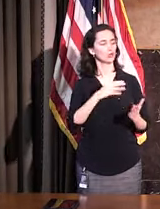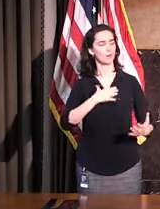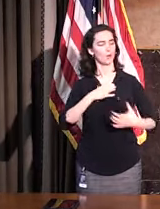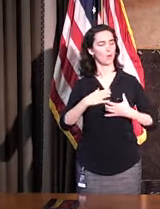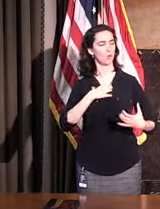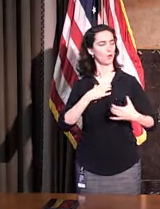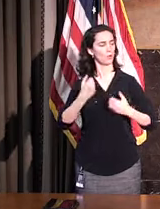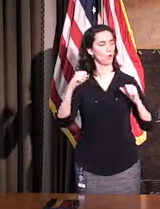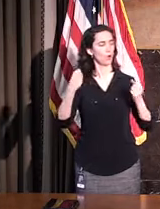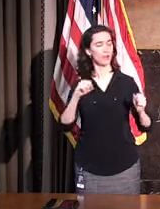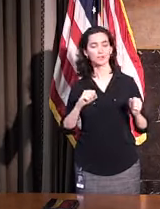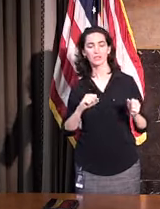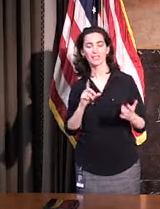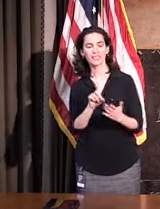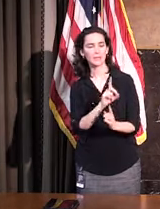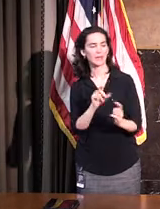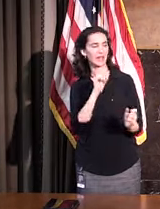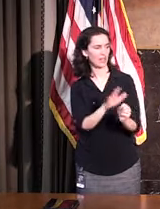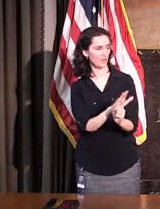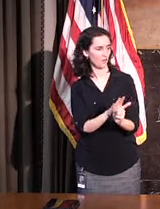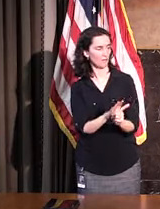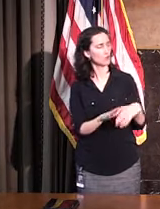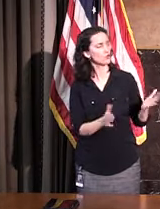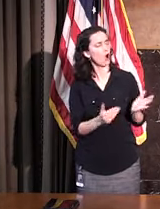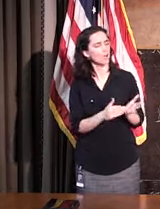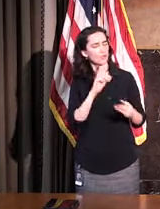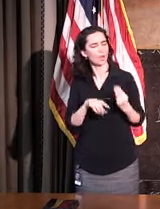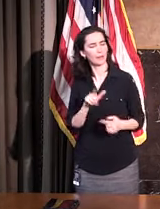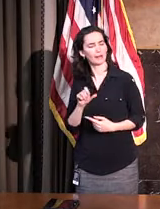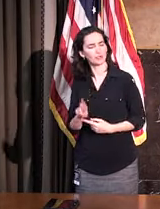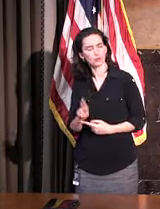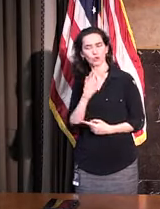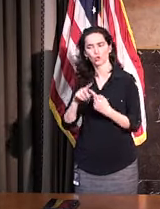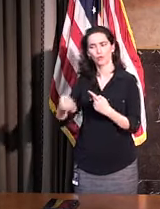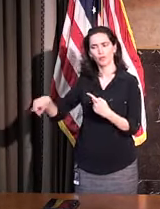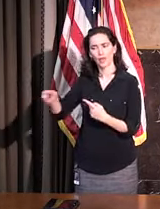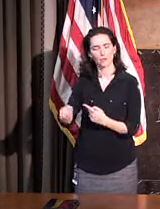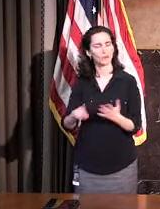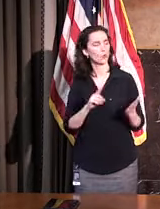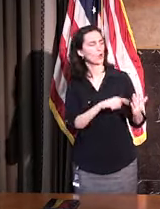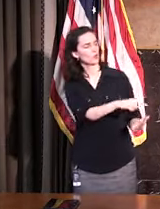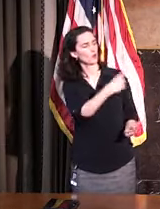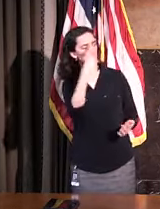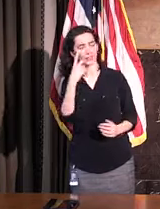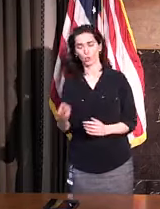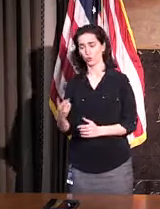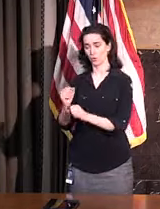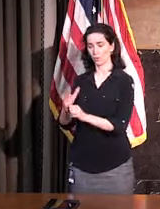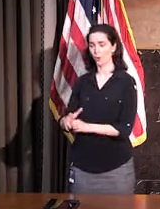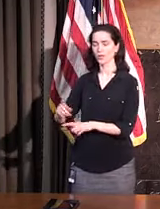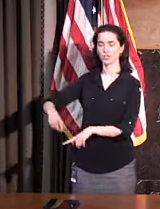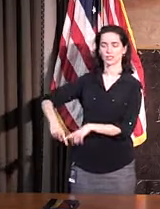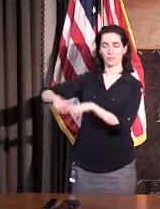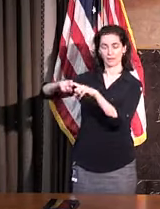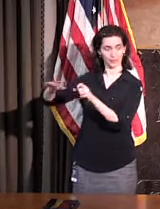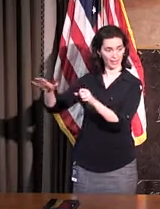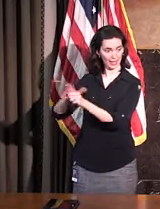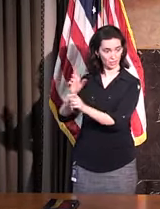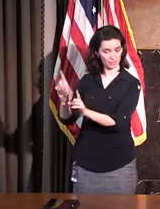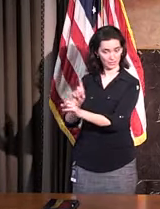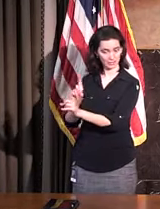LSU heads often, so in your perspective, was the 2 employees that were suspended, was that enough of a disciplinary